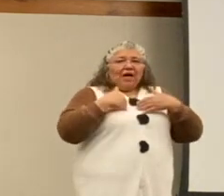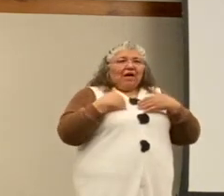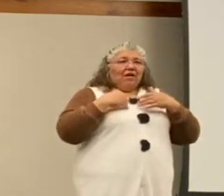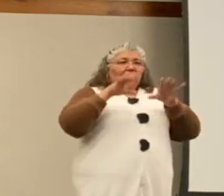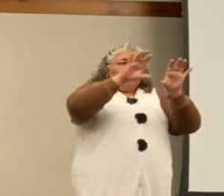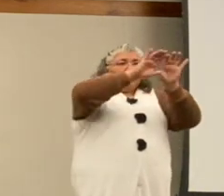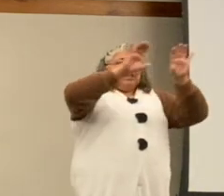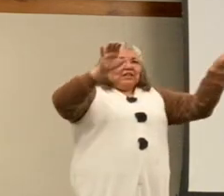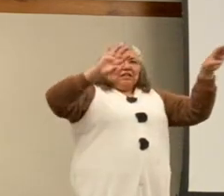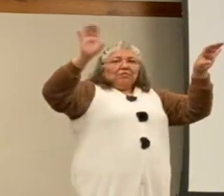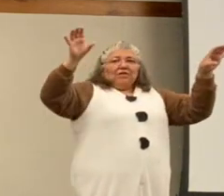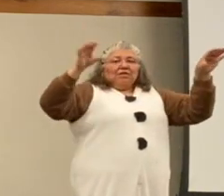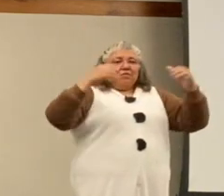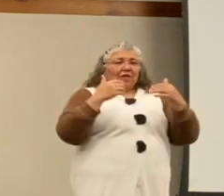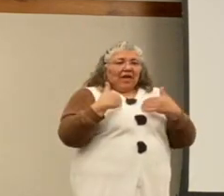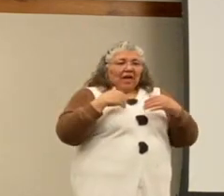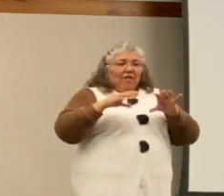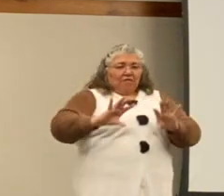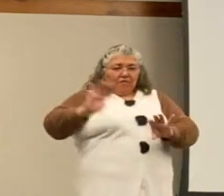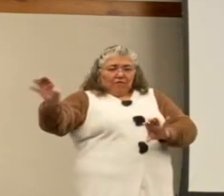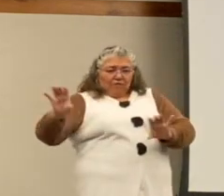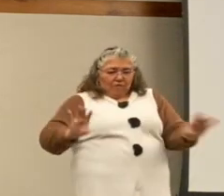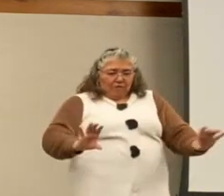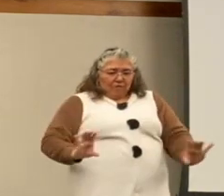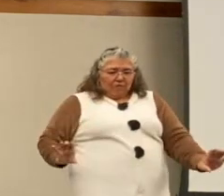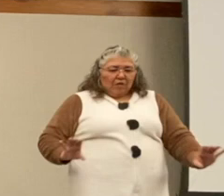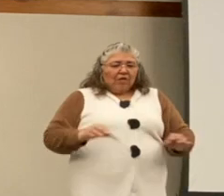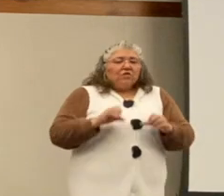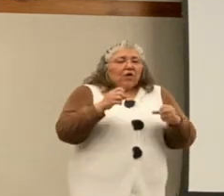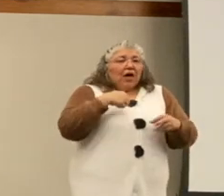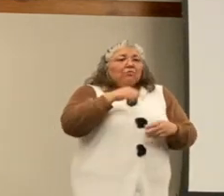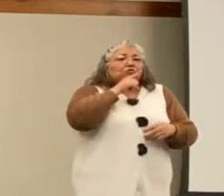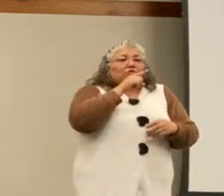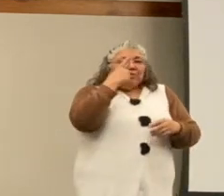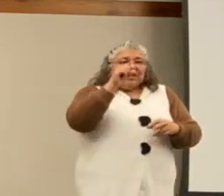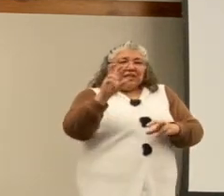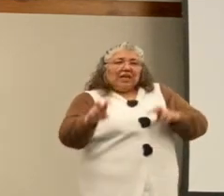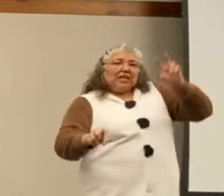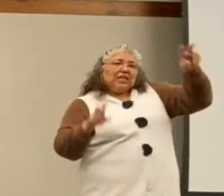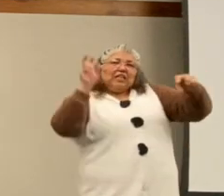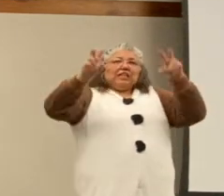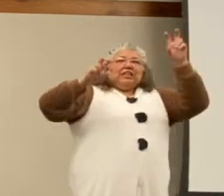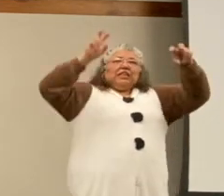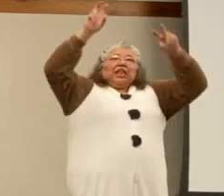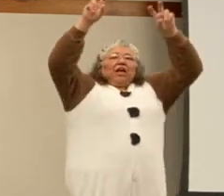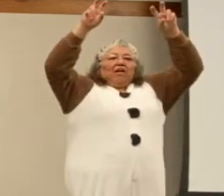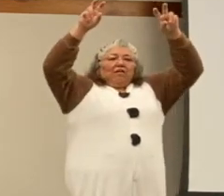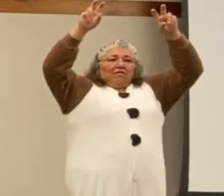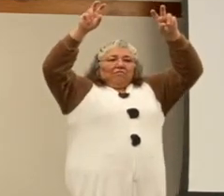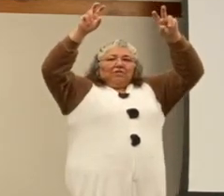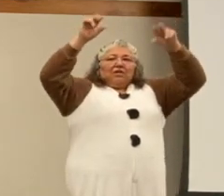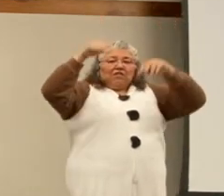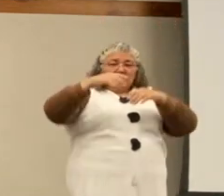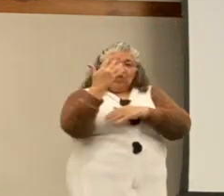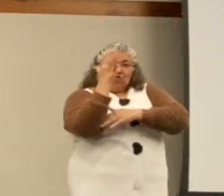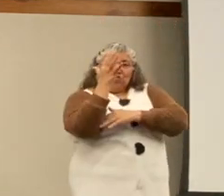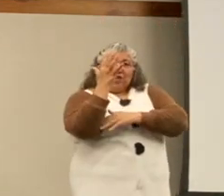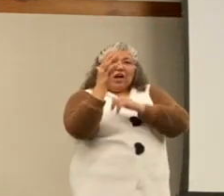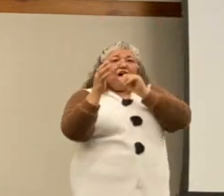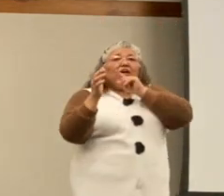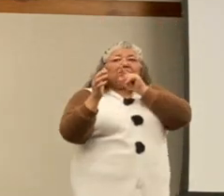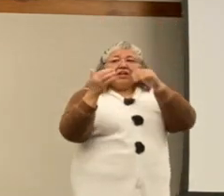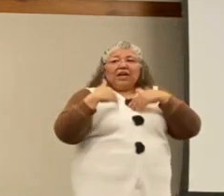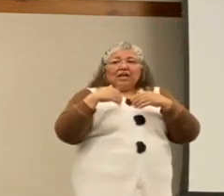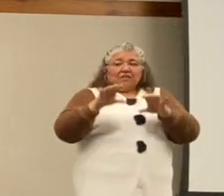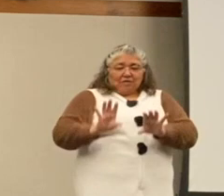These sycamore trees have lower limbs. So I'm pretty sure that since he climbed a sycamore tree, this tree actually had some